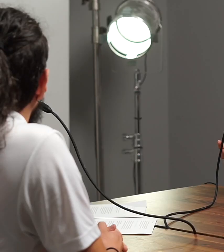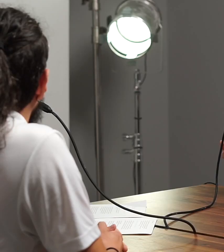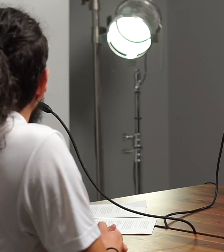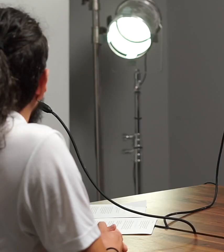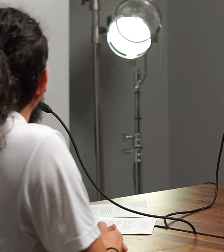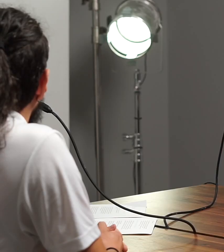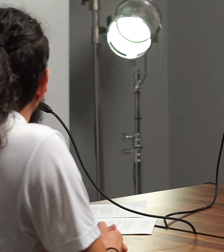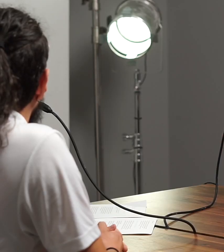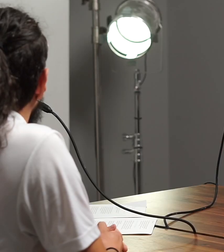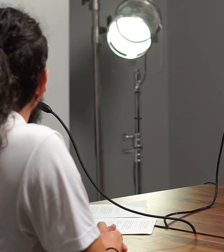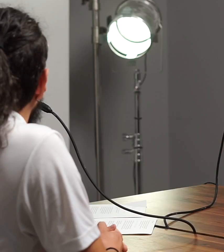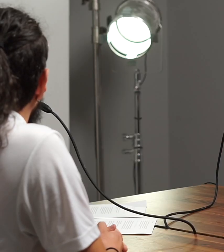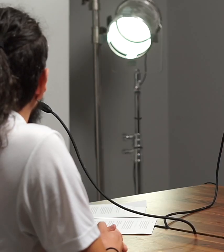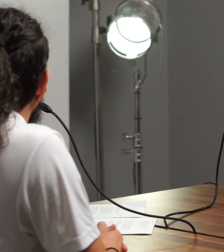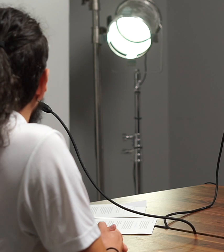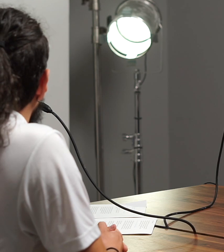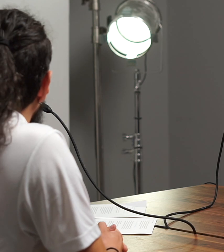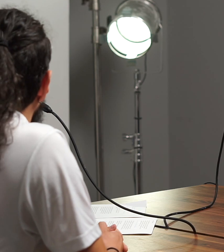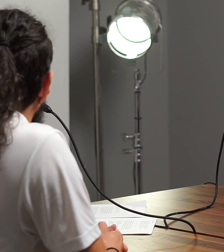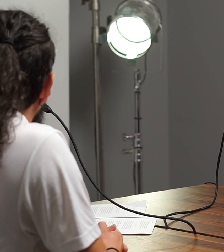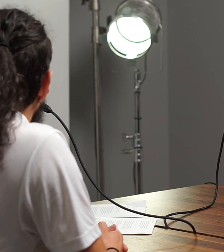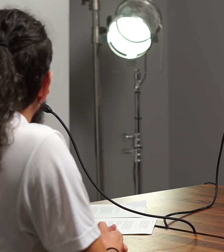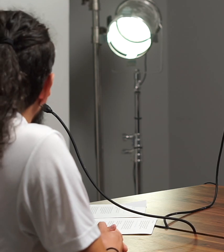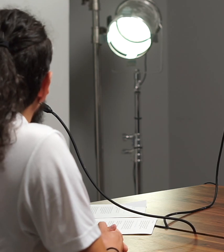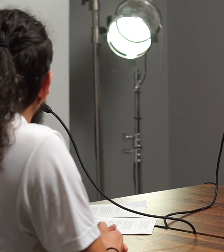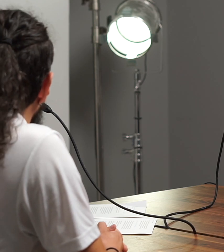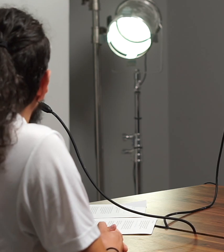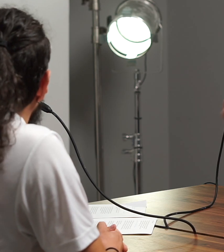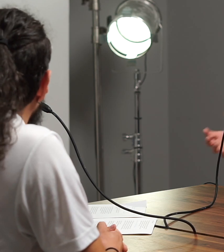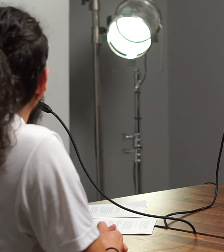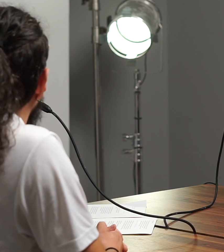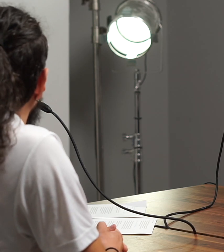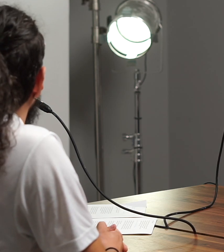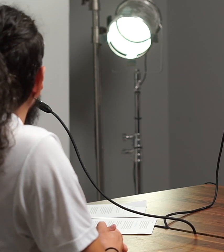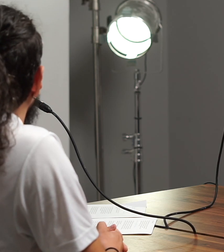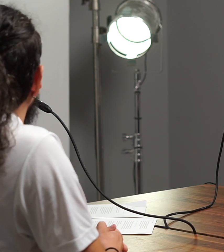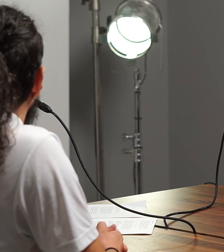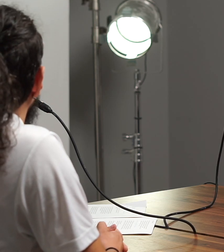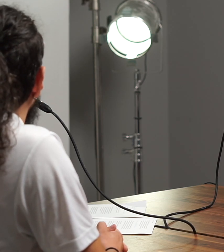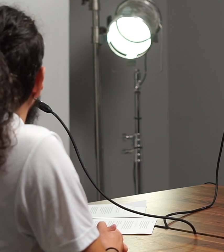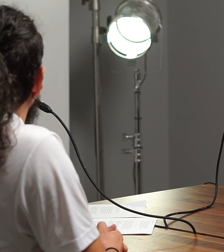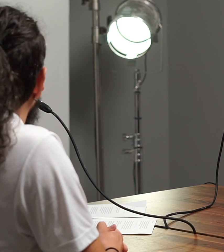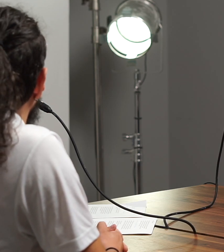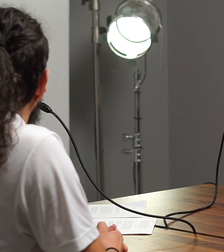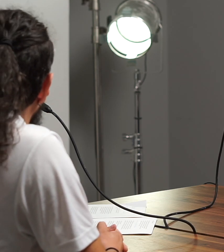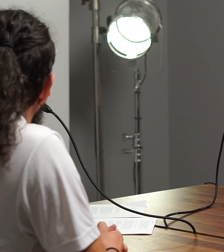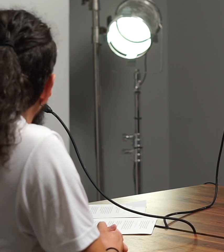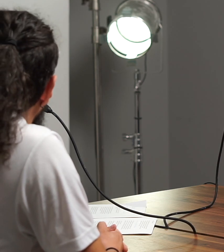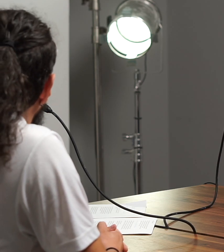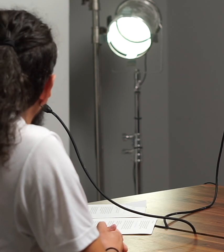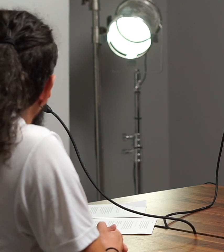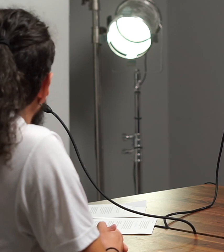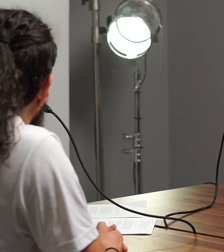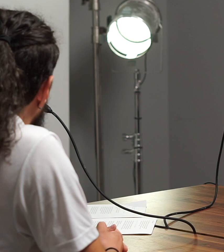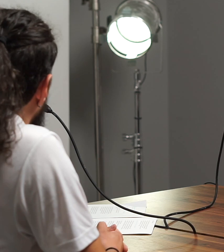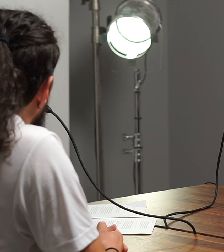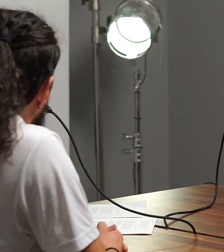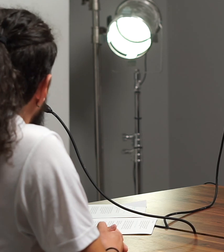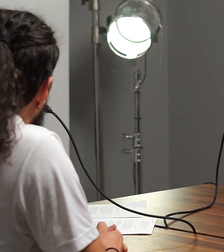what are what are some of the importances of having that heart language as you described for the bible or